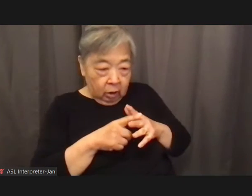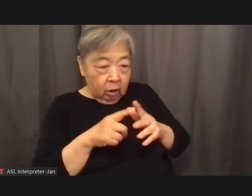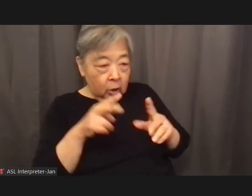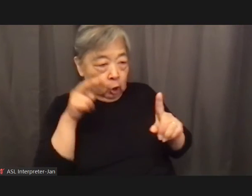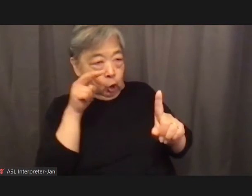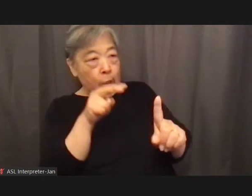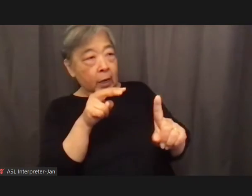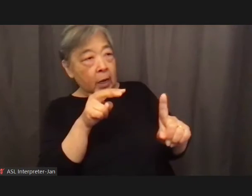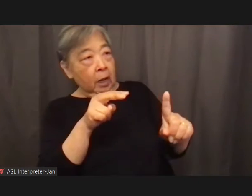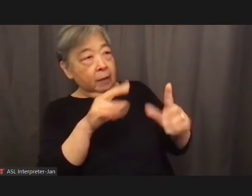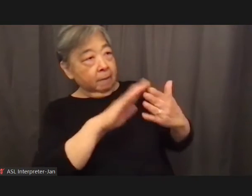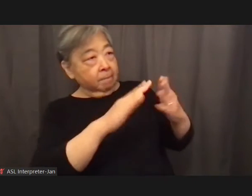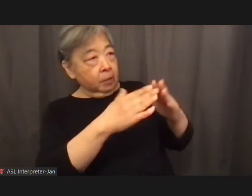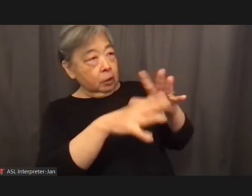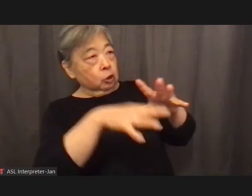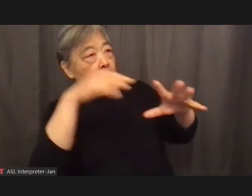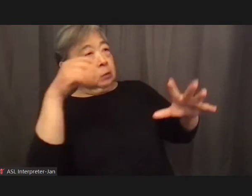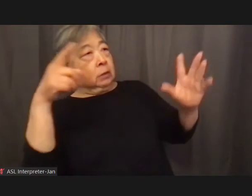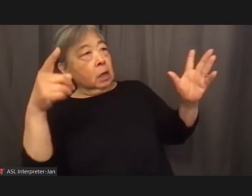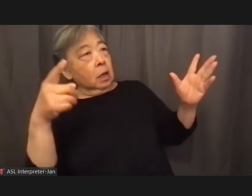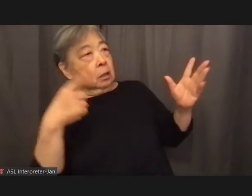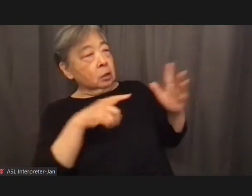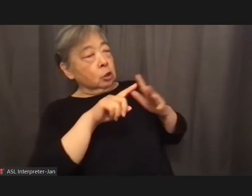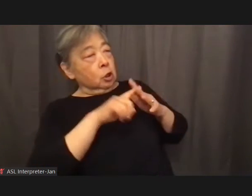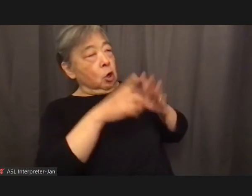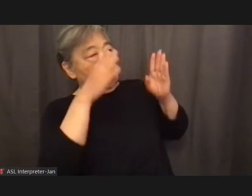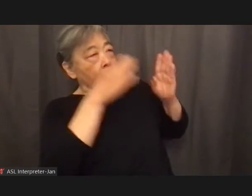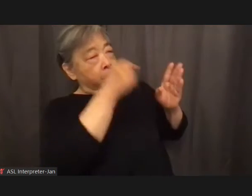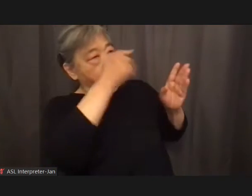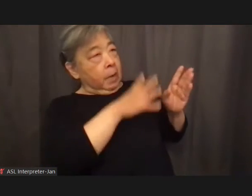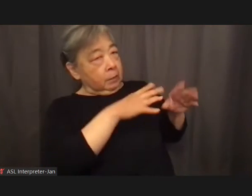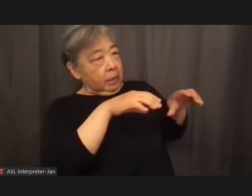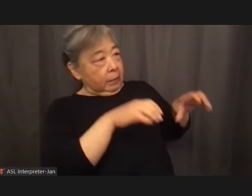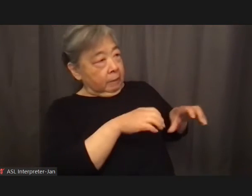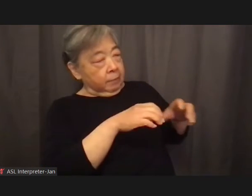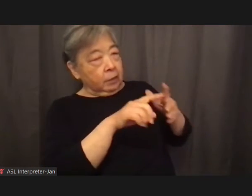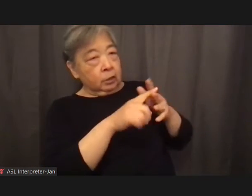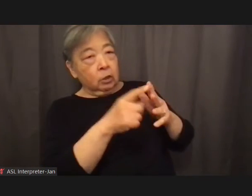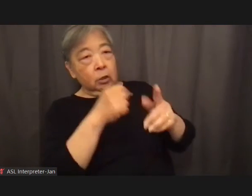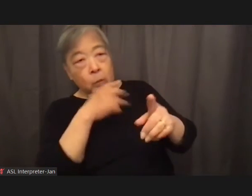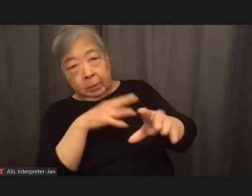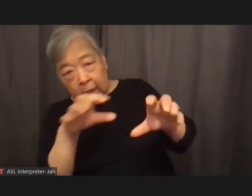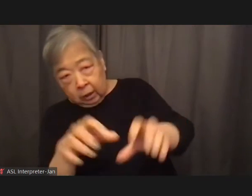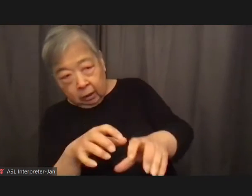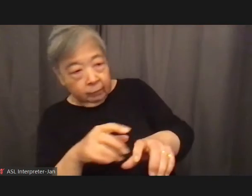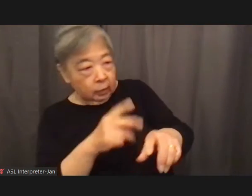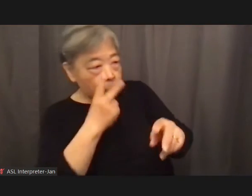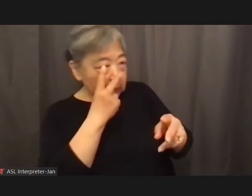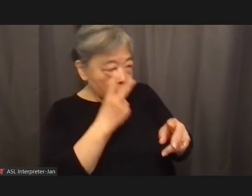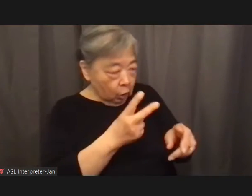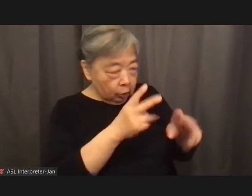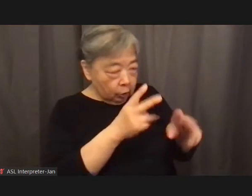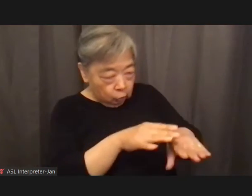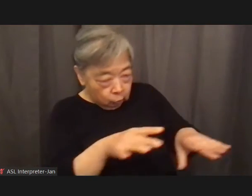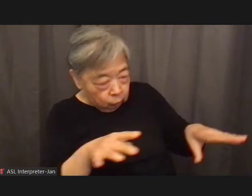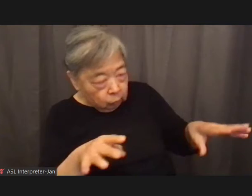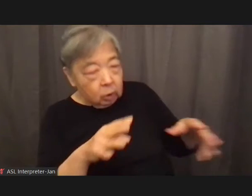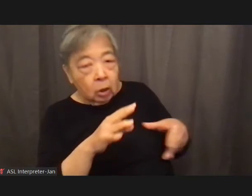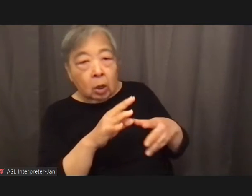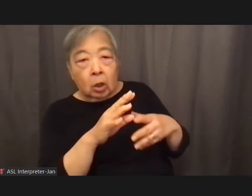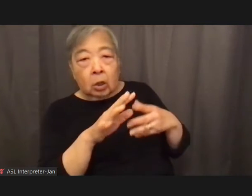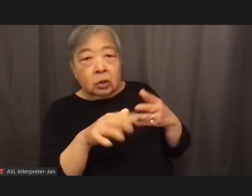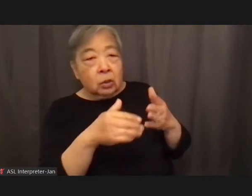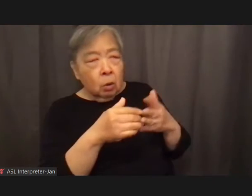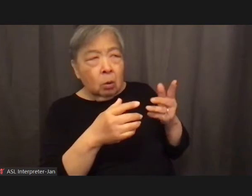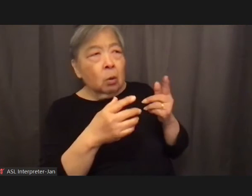inside, we did the men's activities, we did the women's activities, yes. play with the children. So this was over a 3 or 4 months period